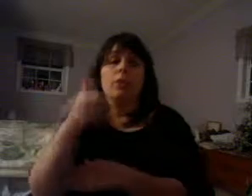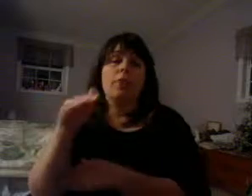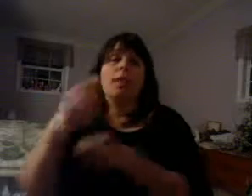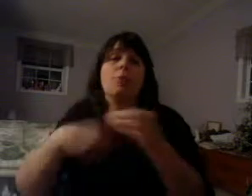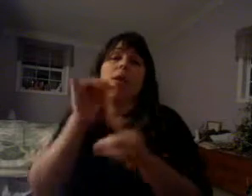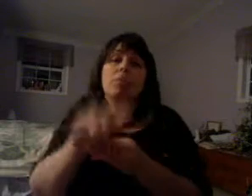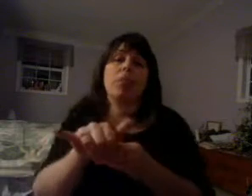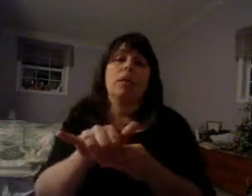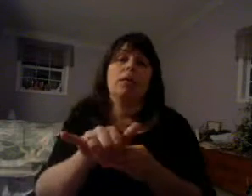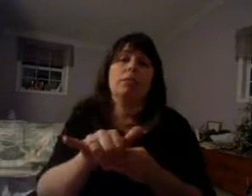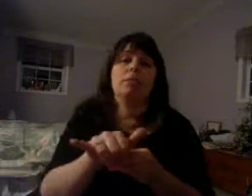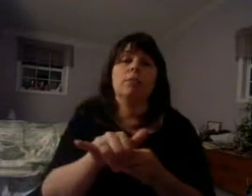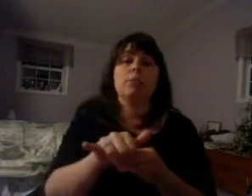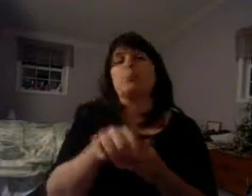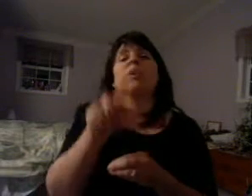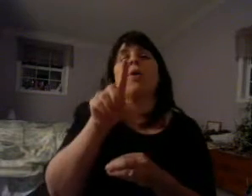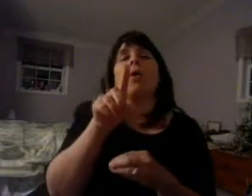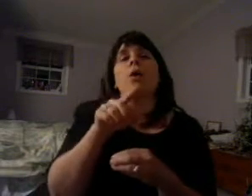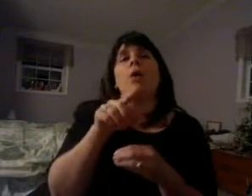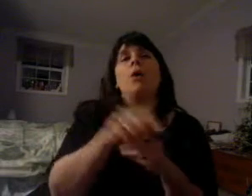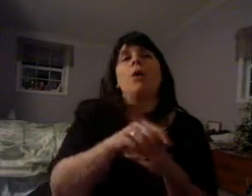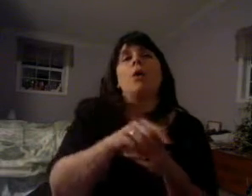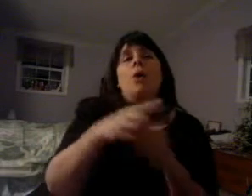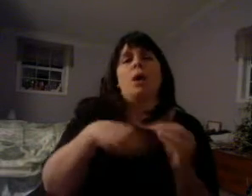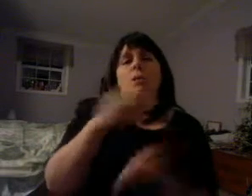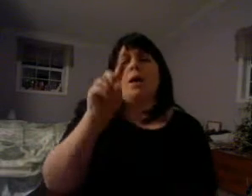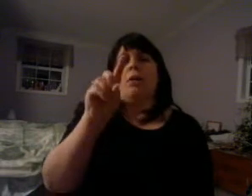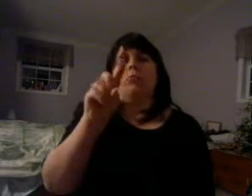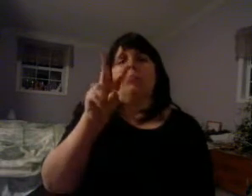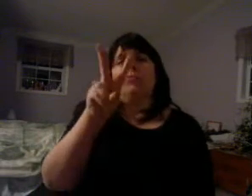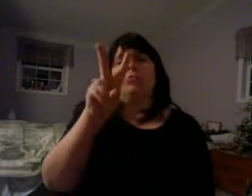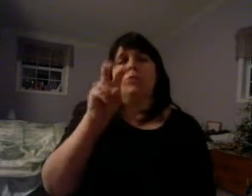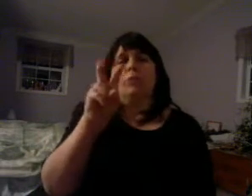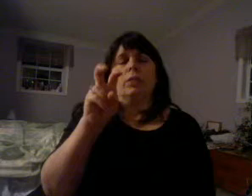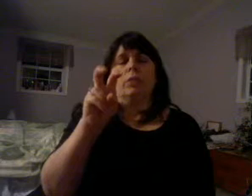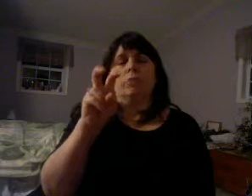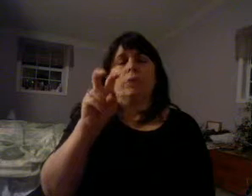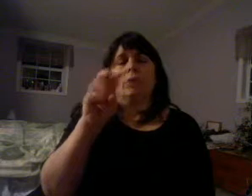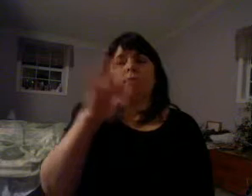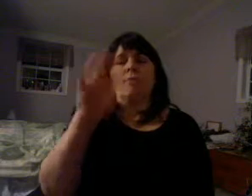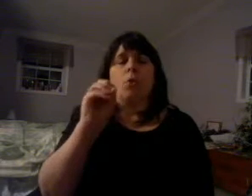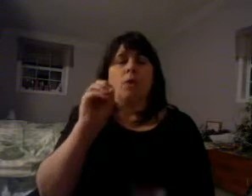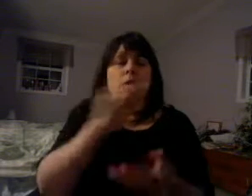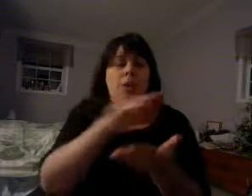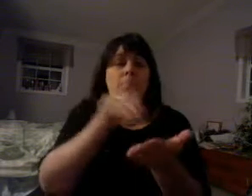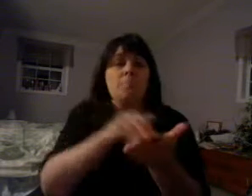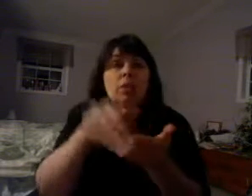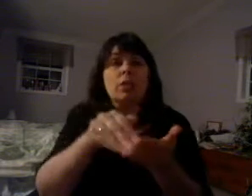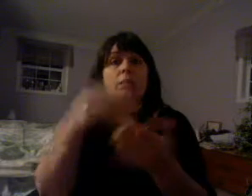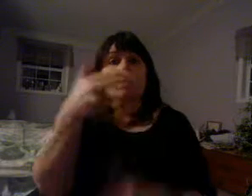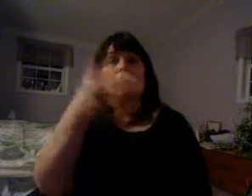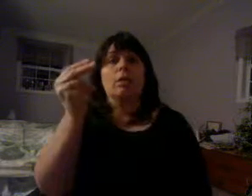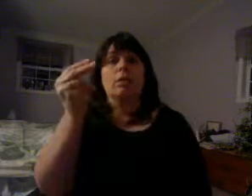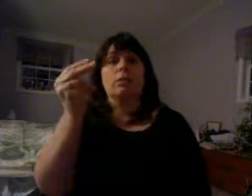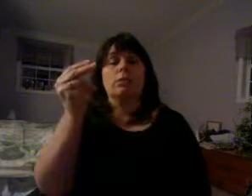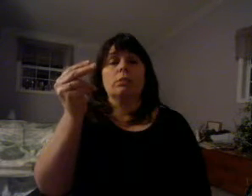million guns are in the hands of American citizens. That's better than one per household. What Wright and Rossi call the firearms